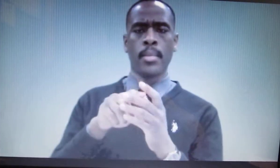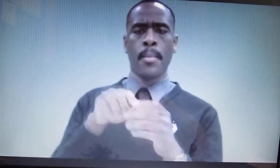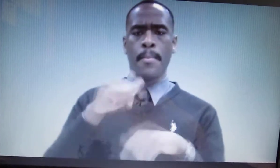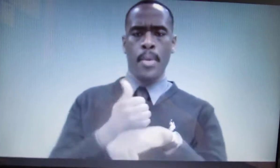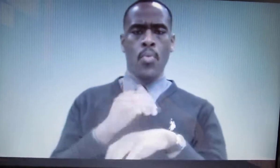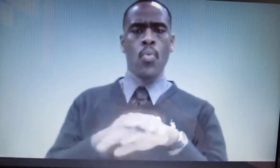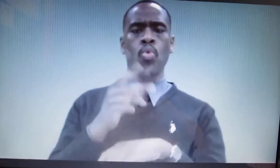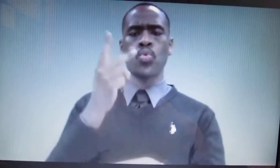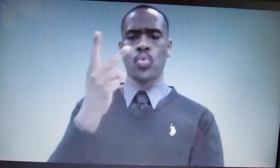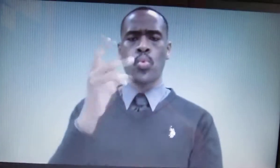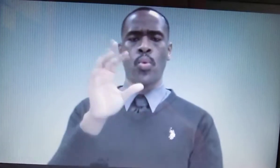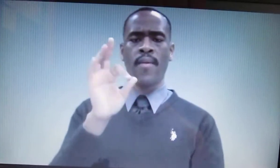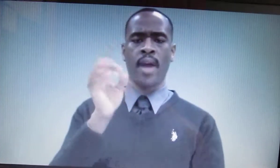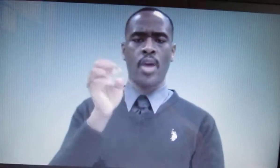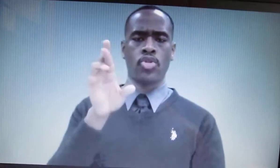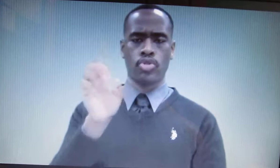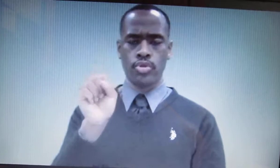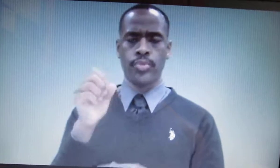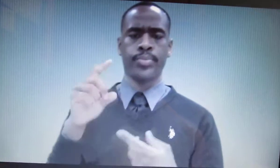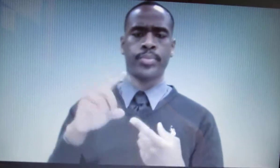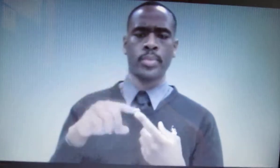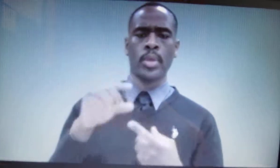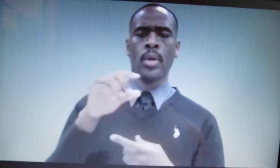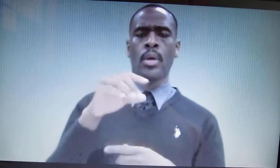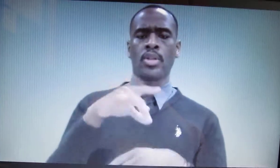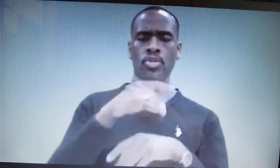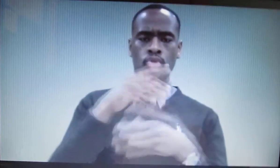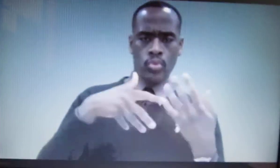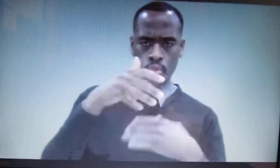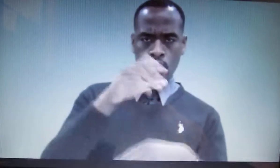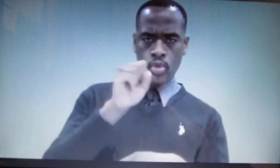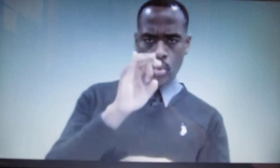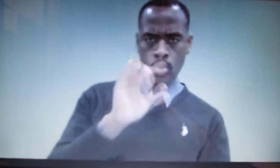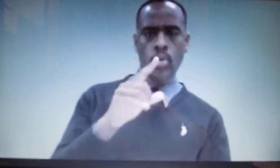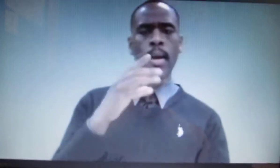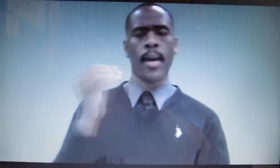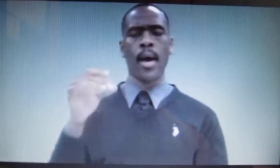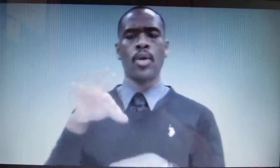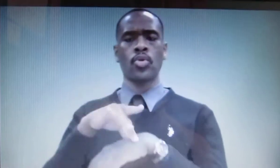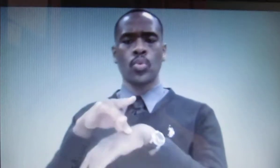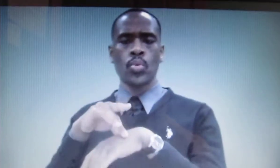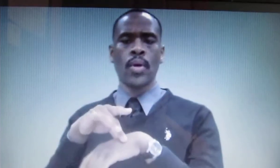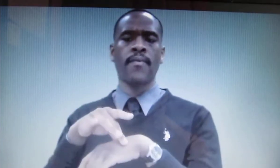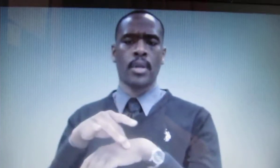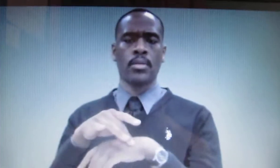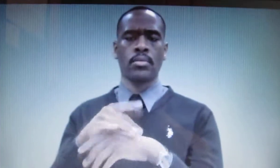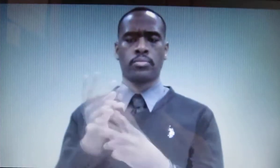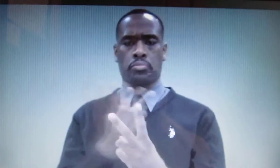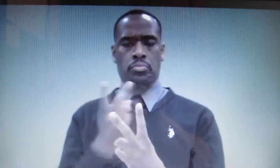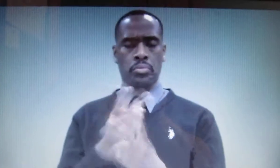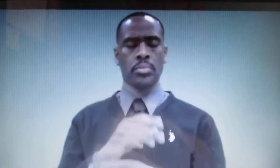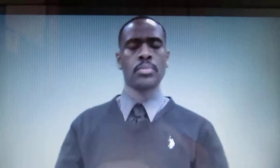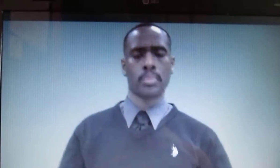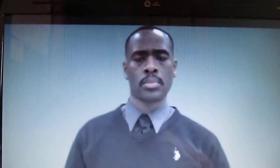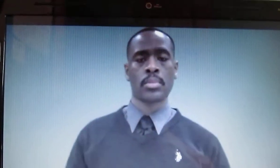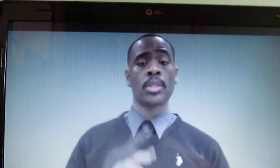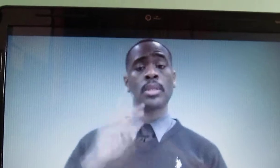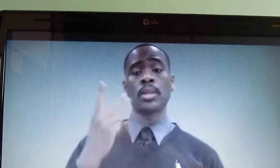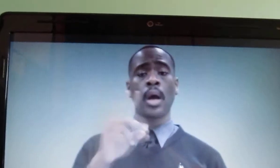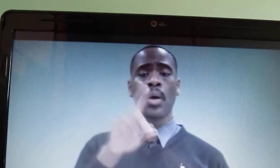Now, what happened in history that created black ASL? We're going to look at the